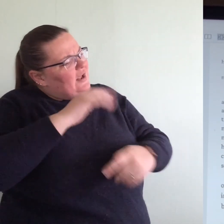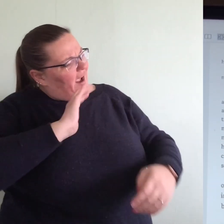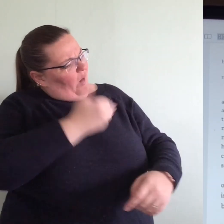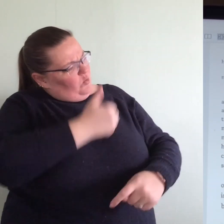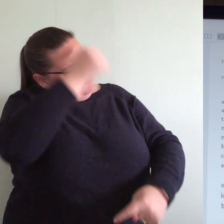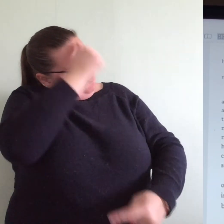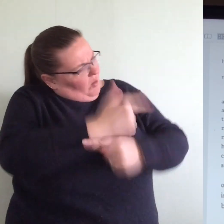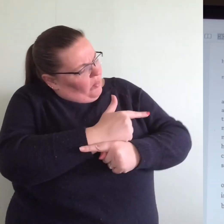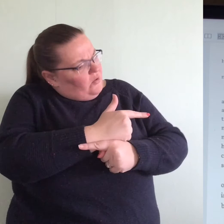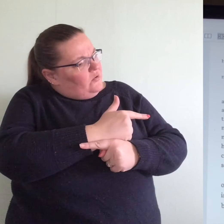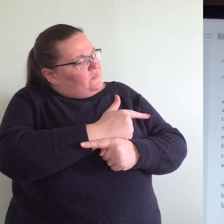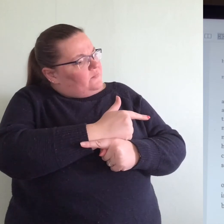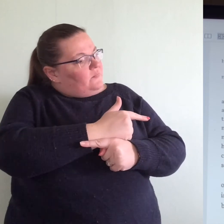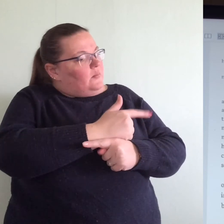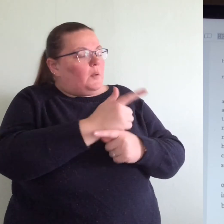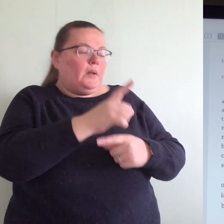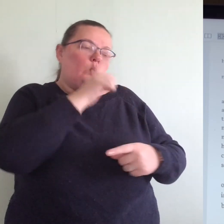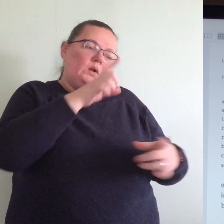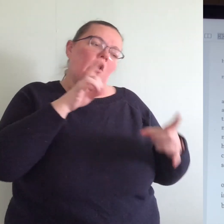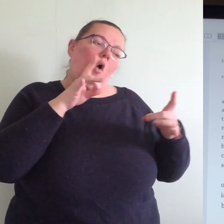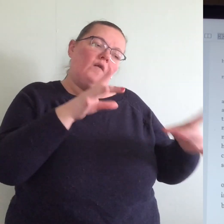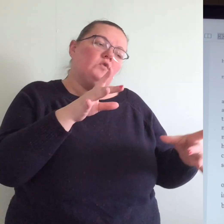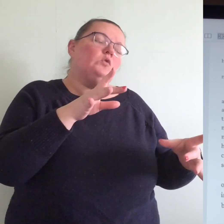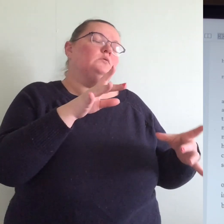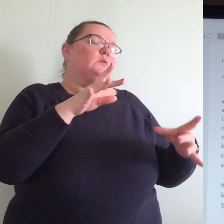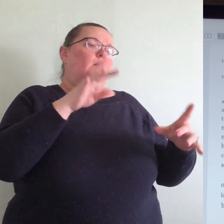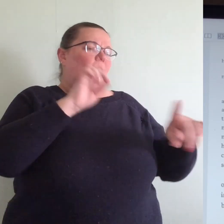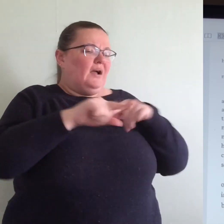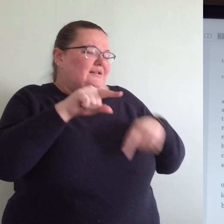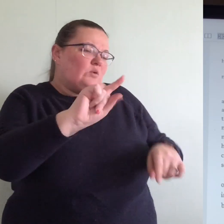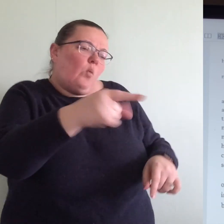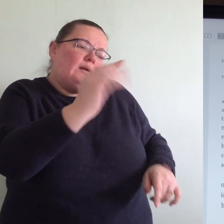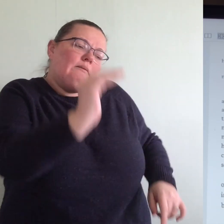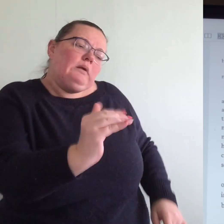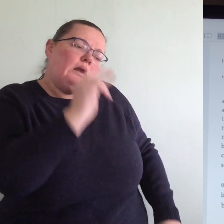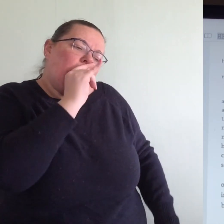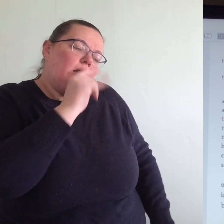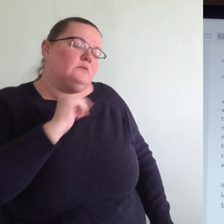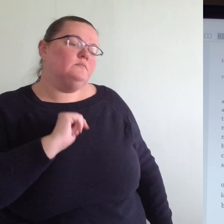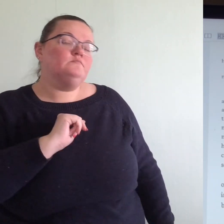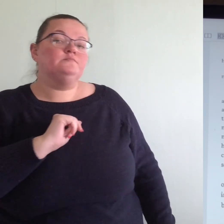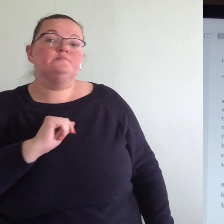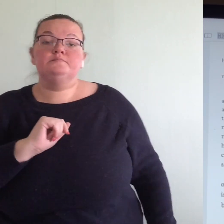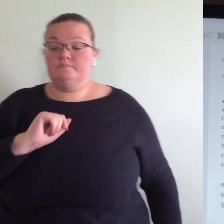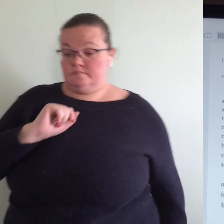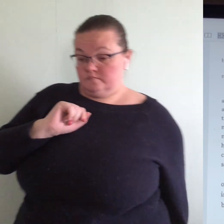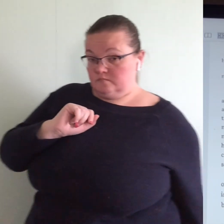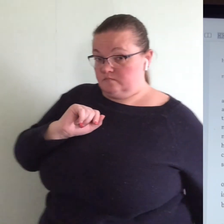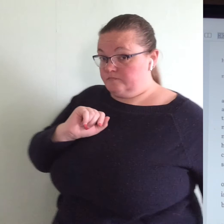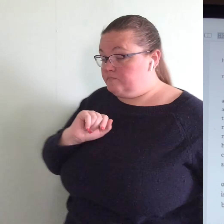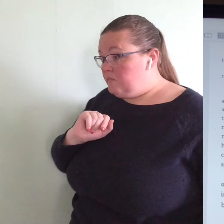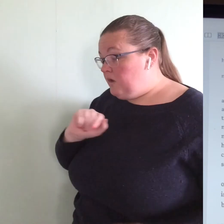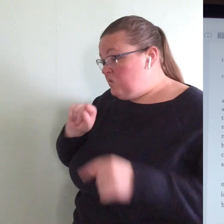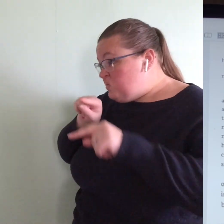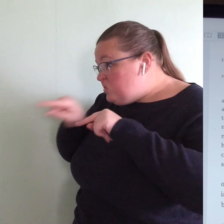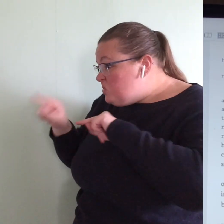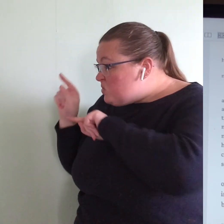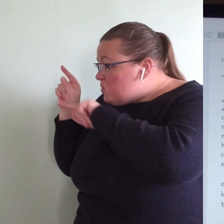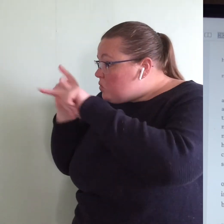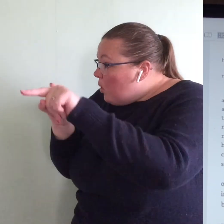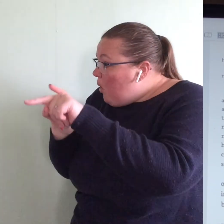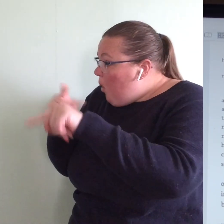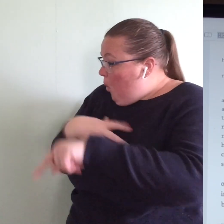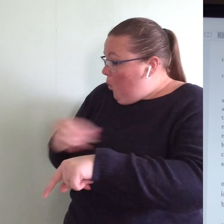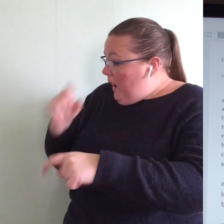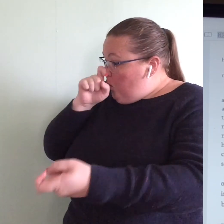after all, even if he's rather a little beast, and he's only a kid. Go to the White Witch's house? Said Miss